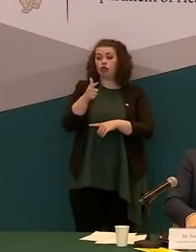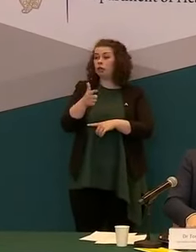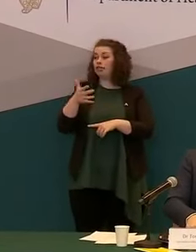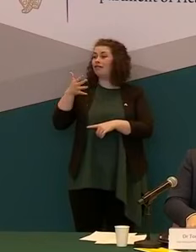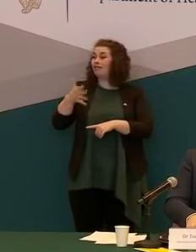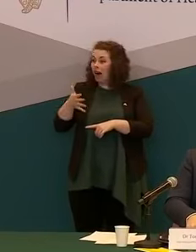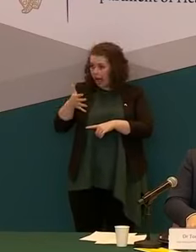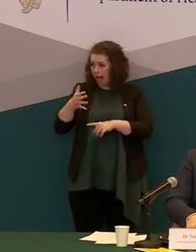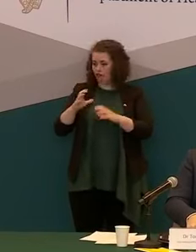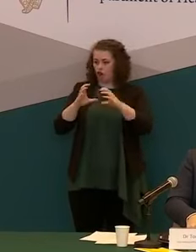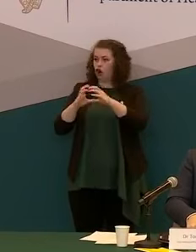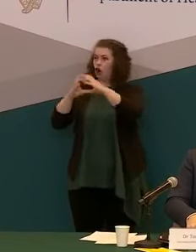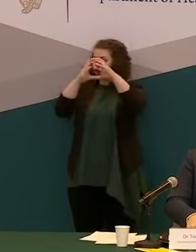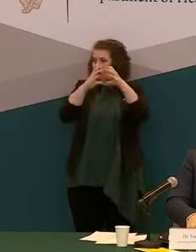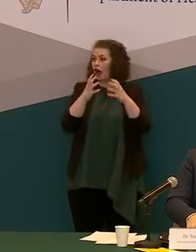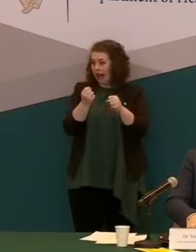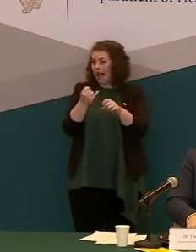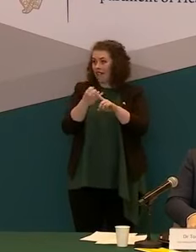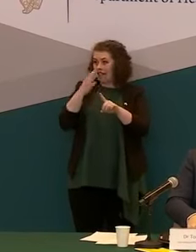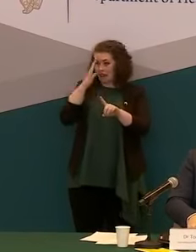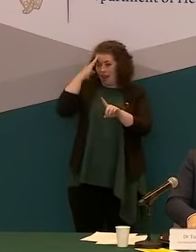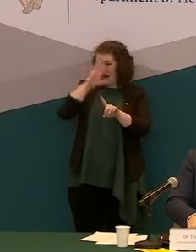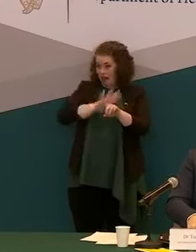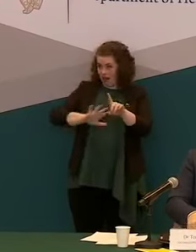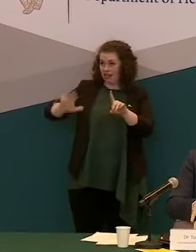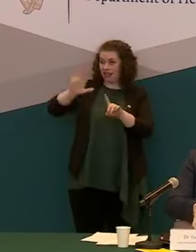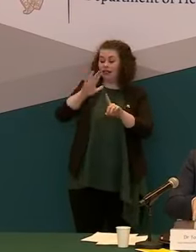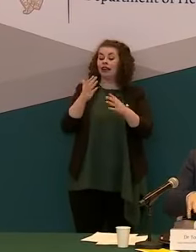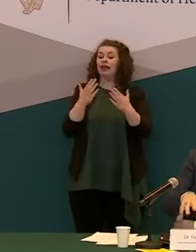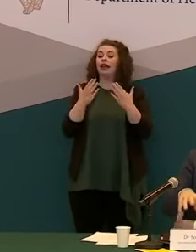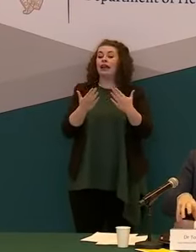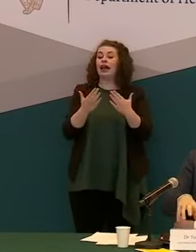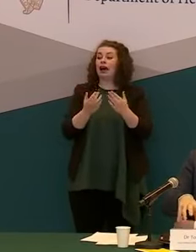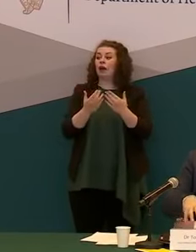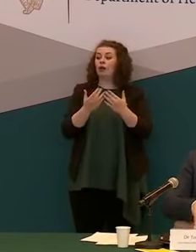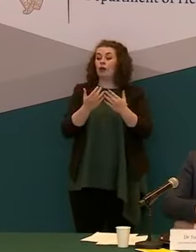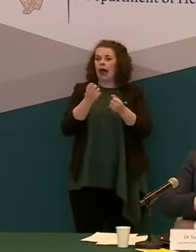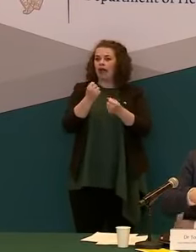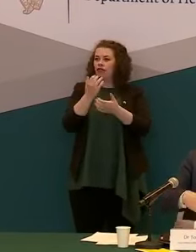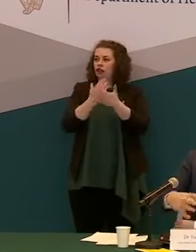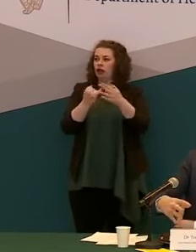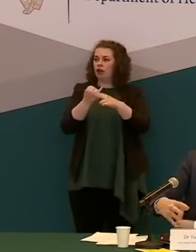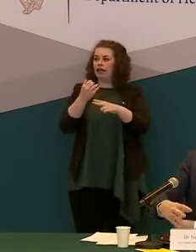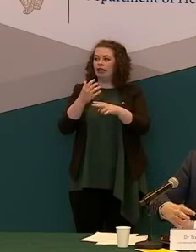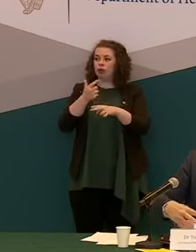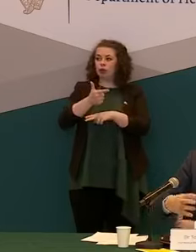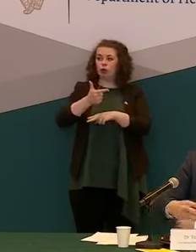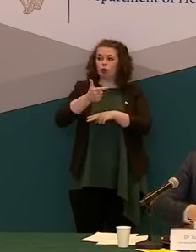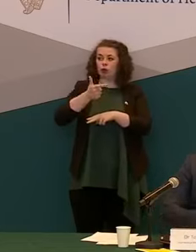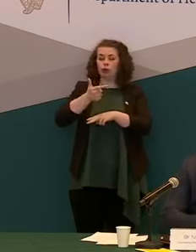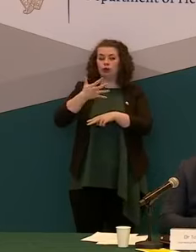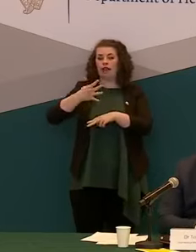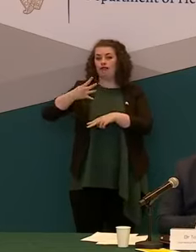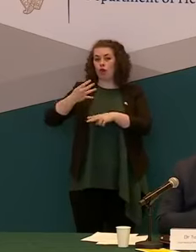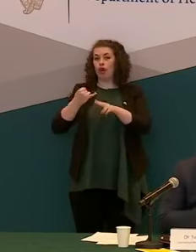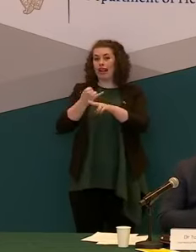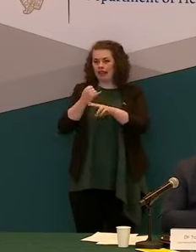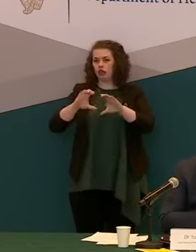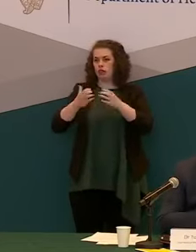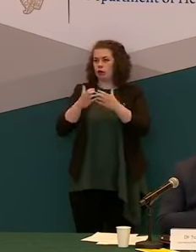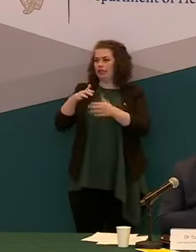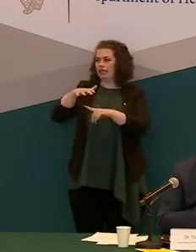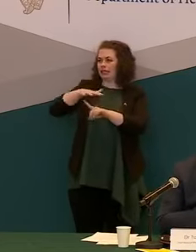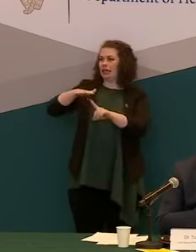now 254 in community residential settings, and they will be all of different sizes that have been notified. And